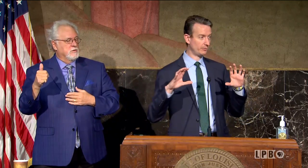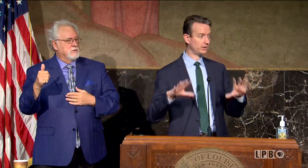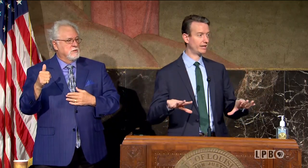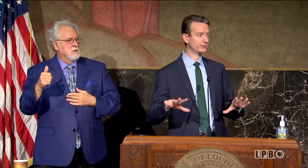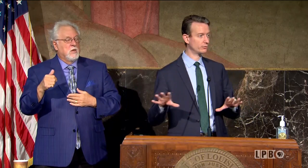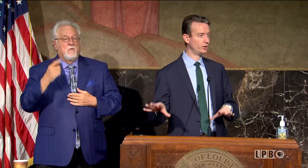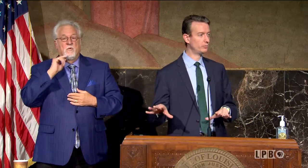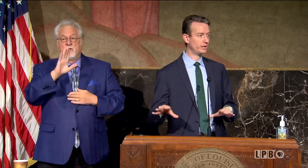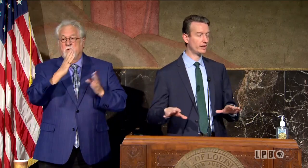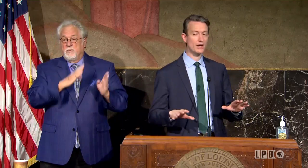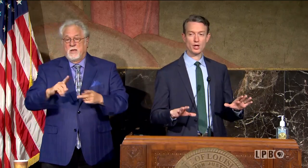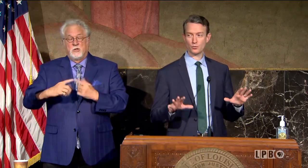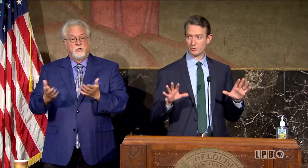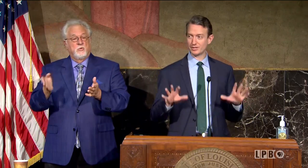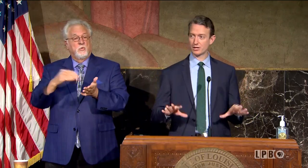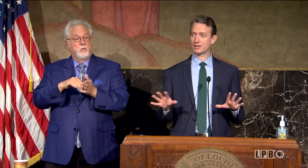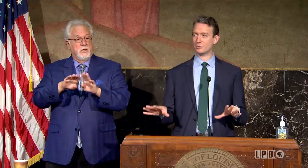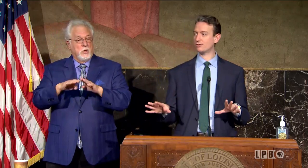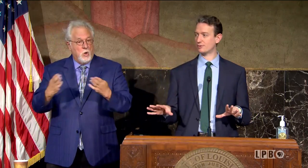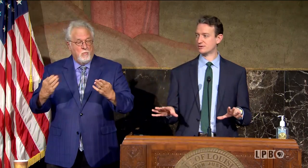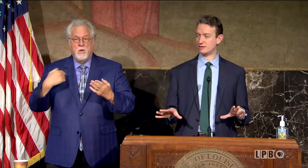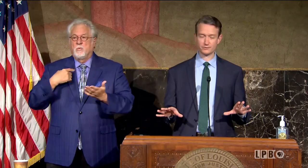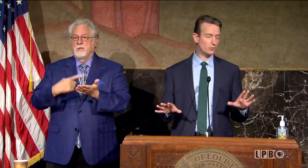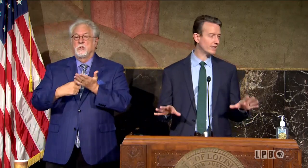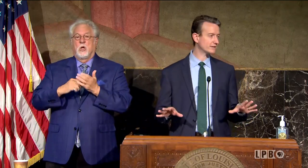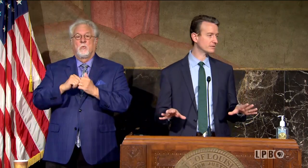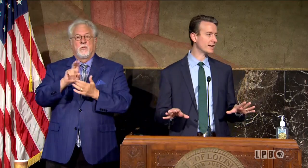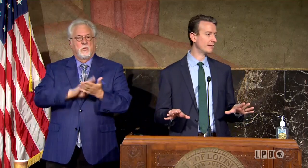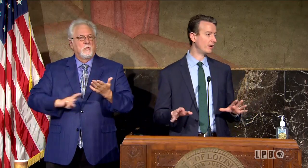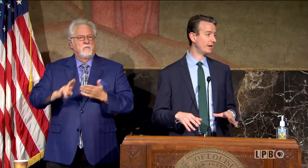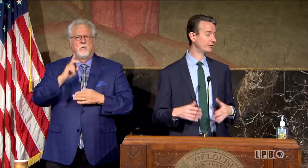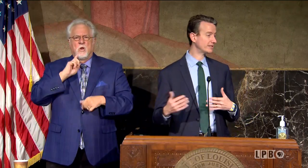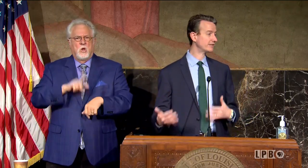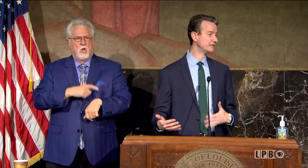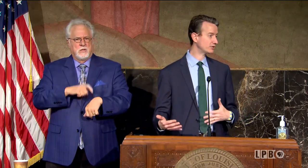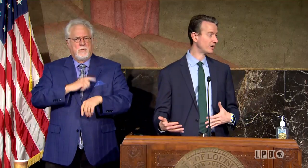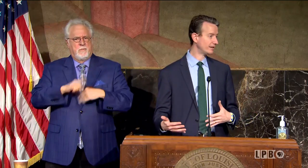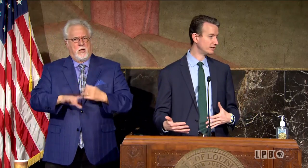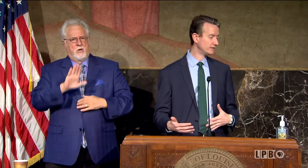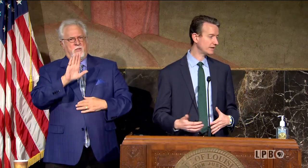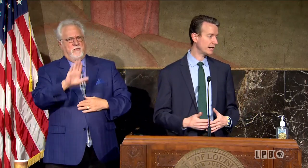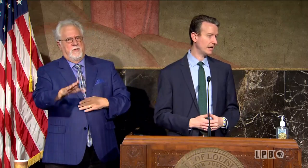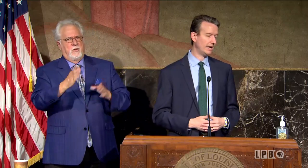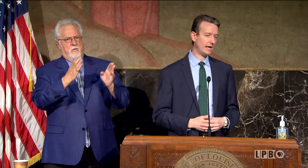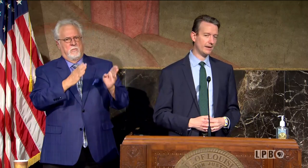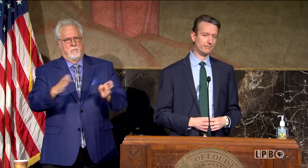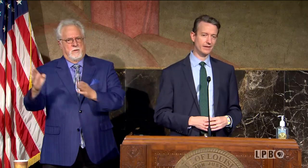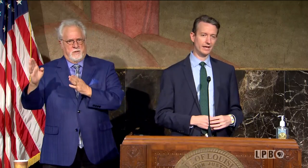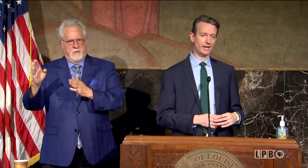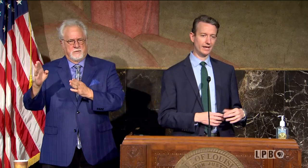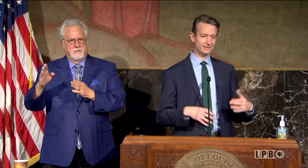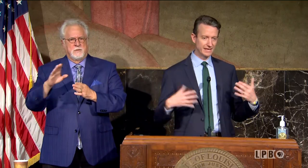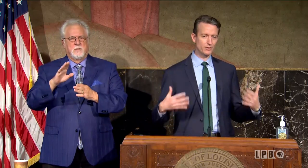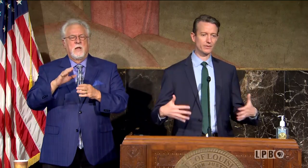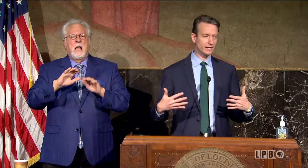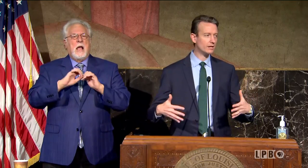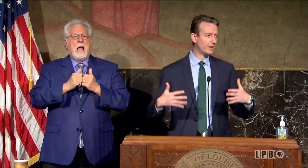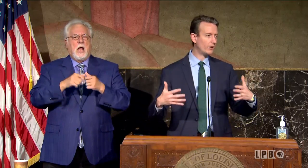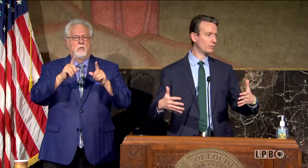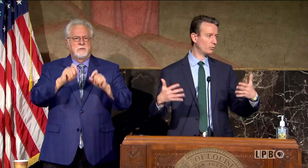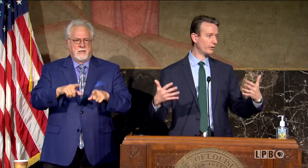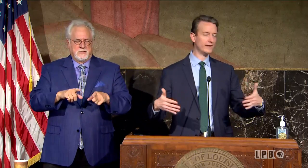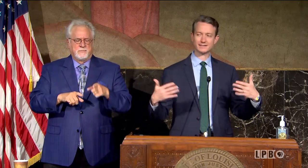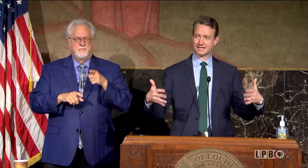state on their plans for reopening, we've been talking with universities for quite some time about their testing strategies as they were